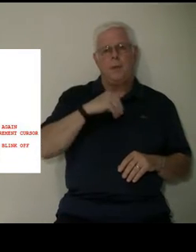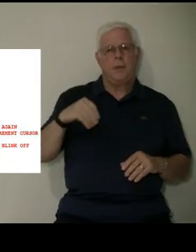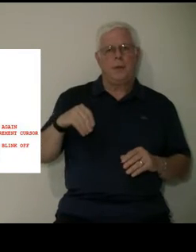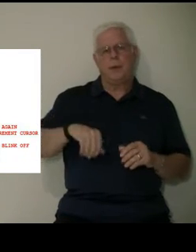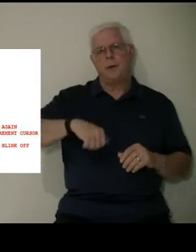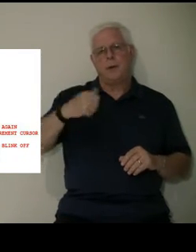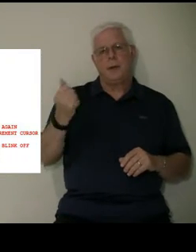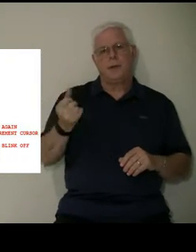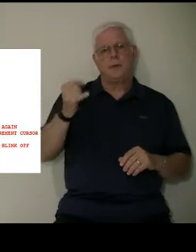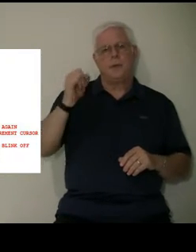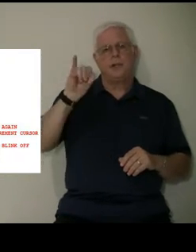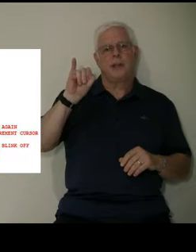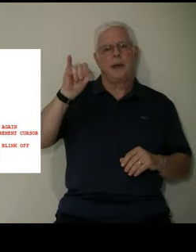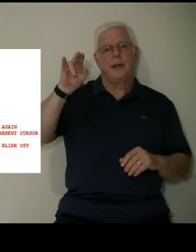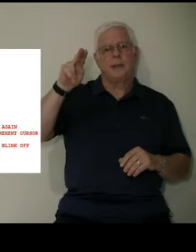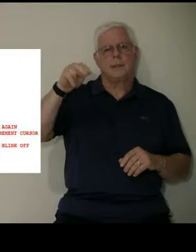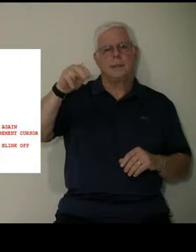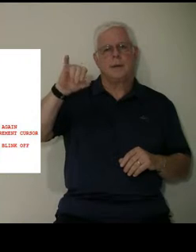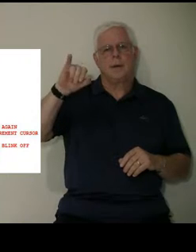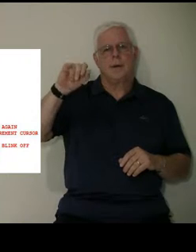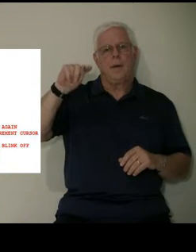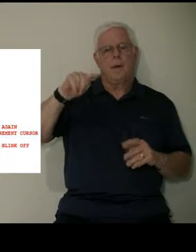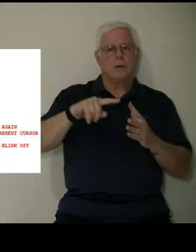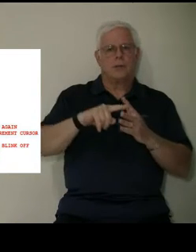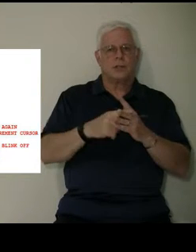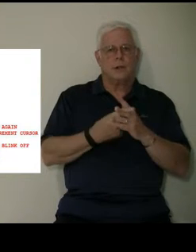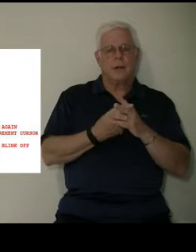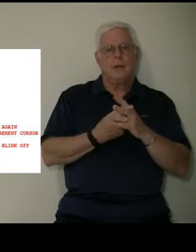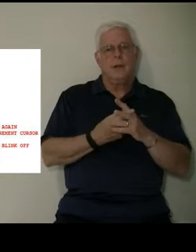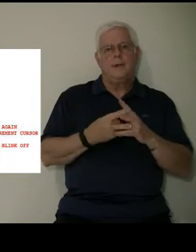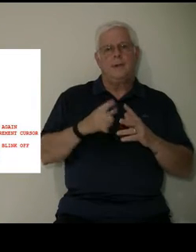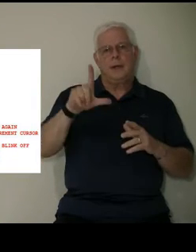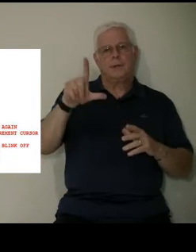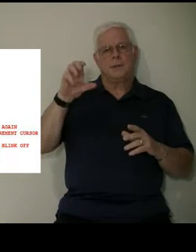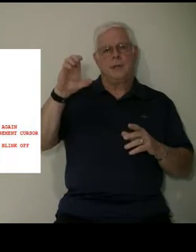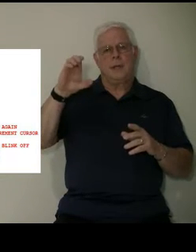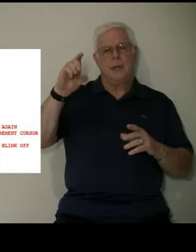and the other is to initialize or start the LCD.